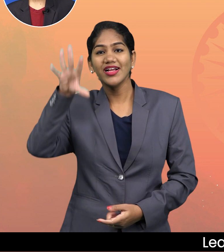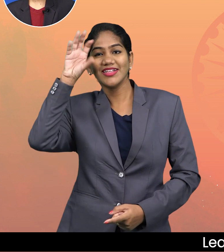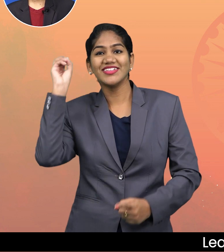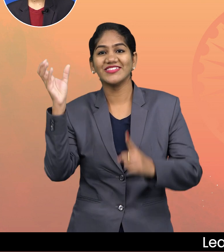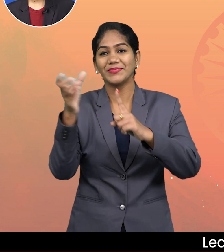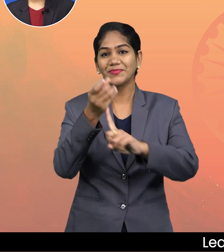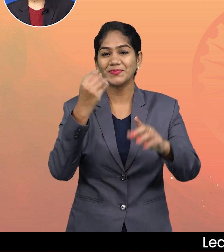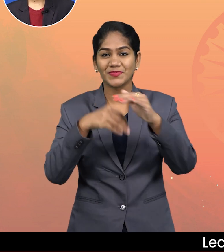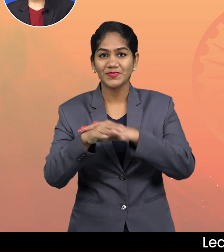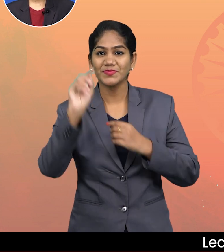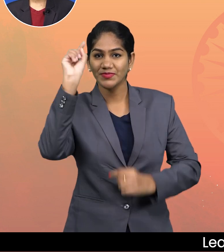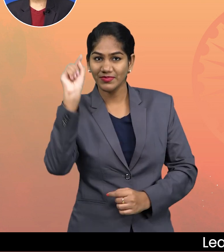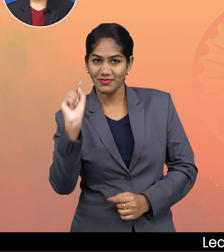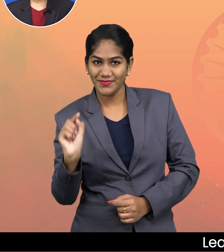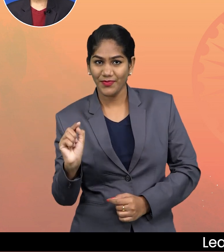Learning outcomes.